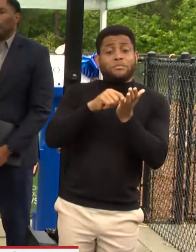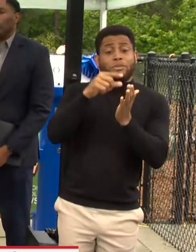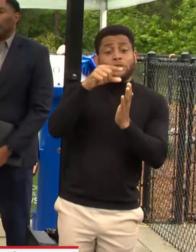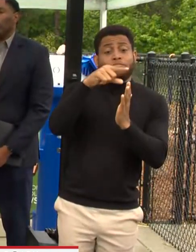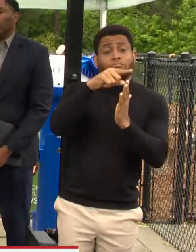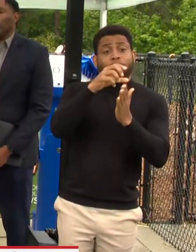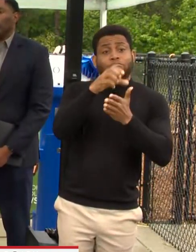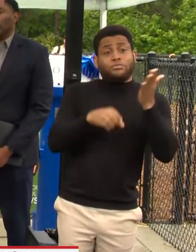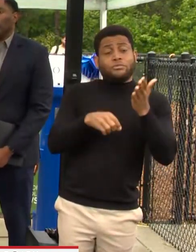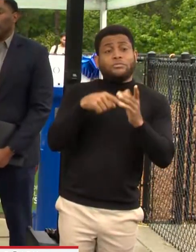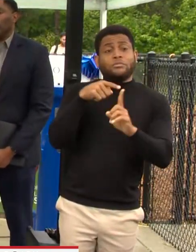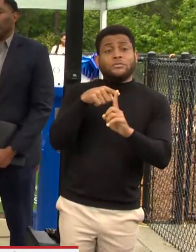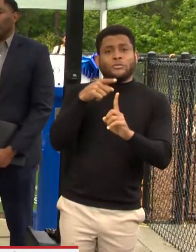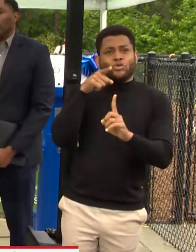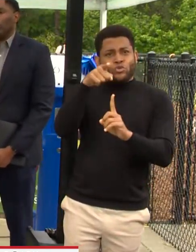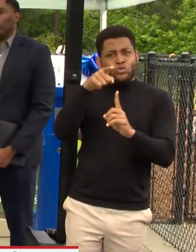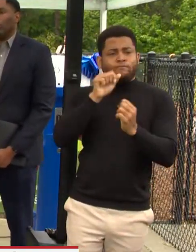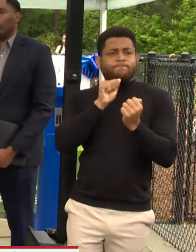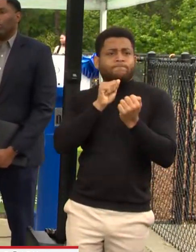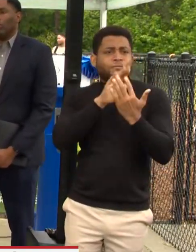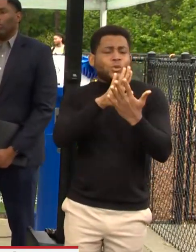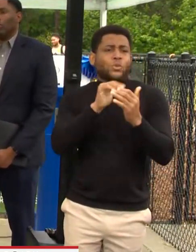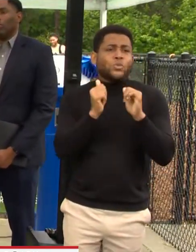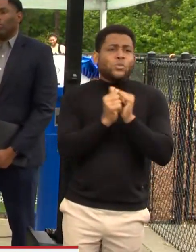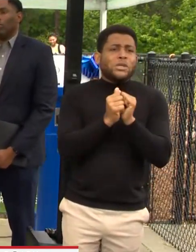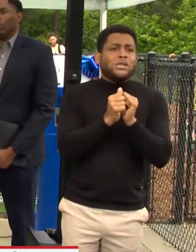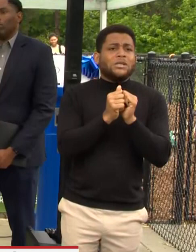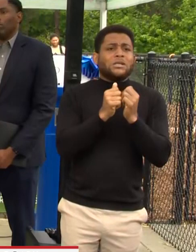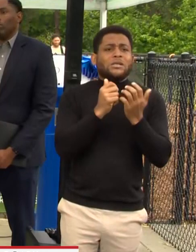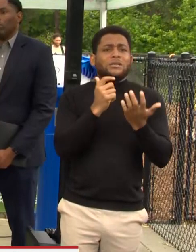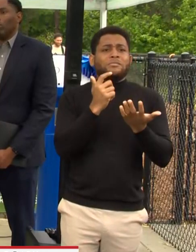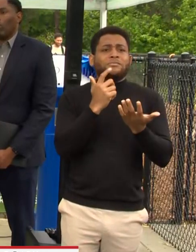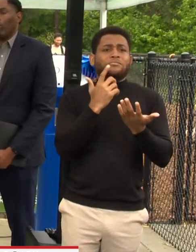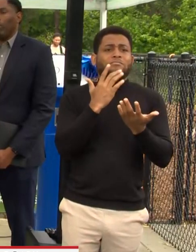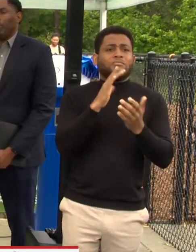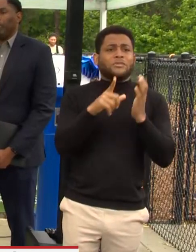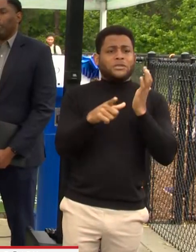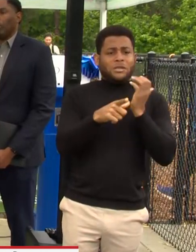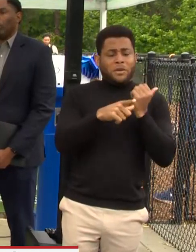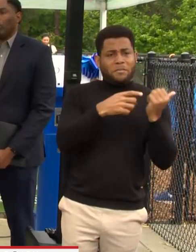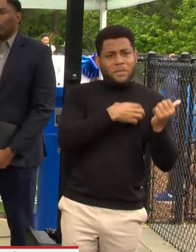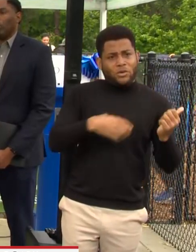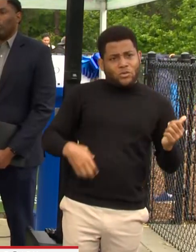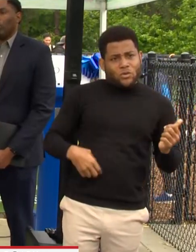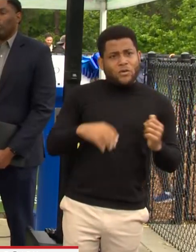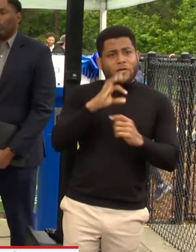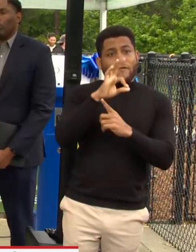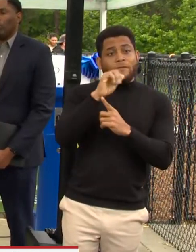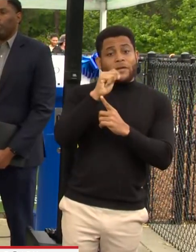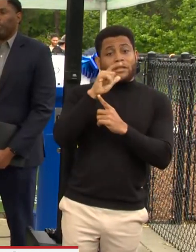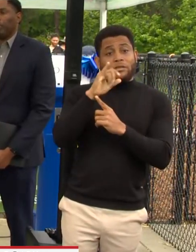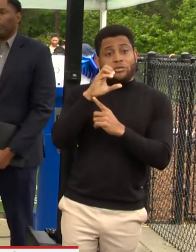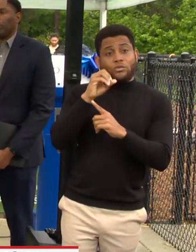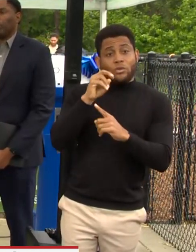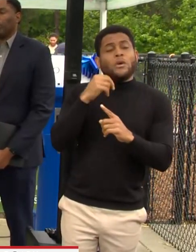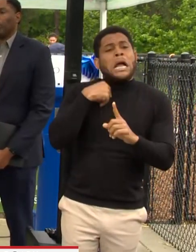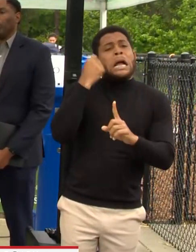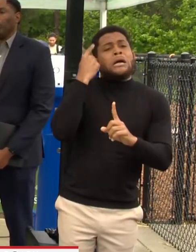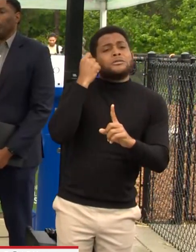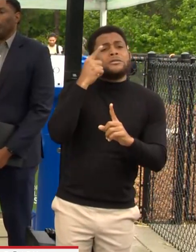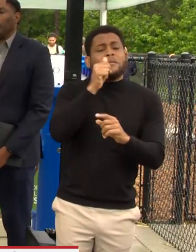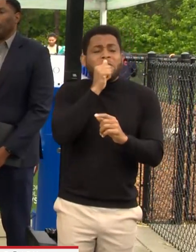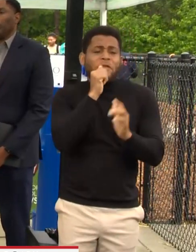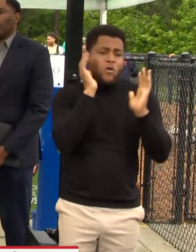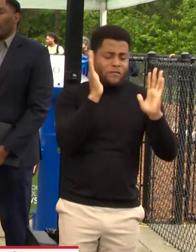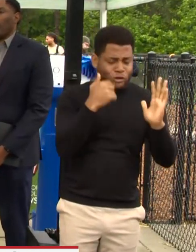Mayor Falchecchio at that event. I know you don't like to talk about your private conversations, but can you just tell us anything about that conversation,